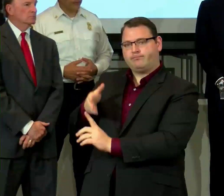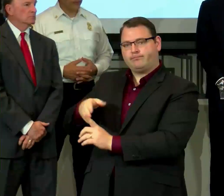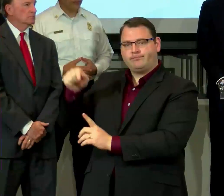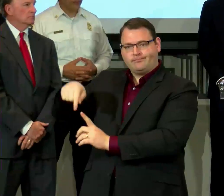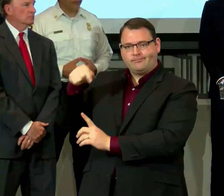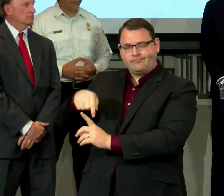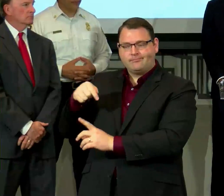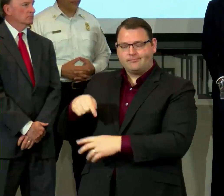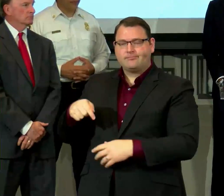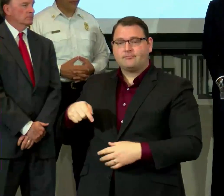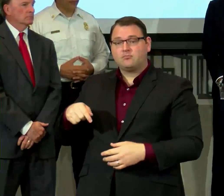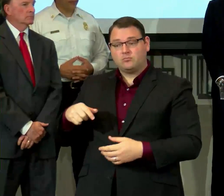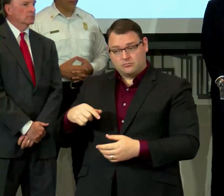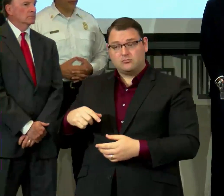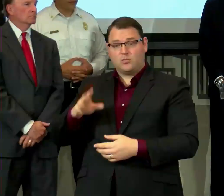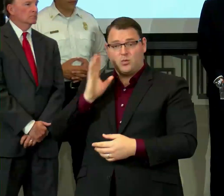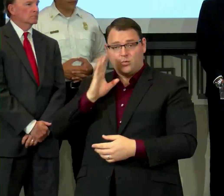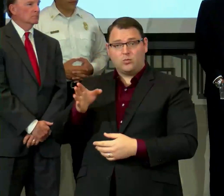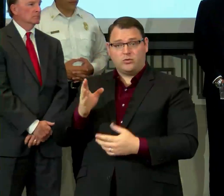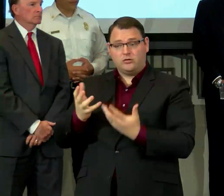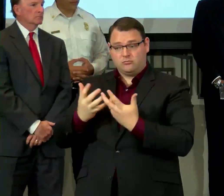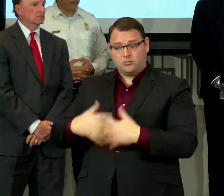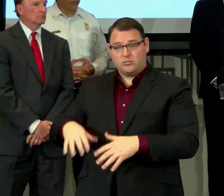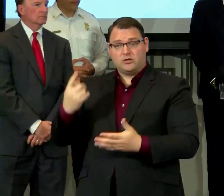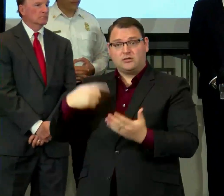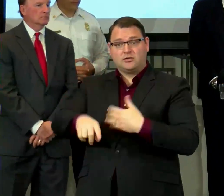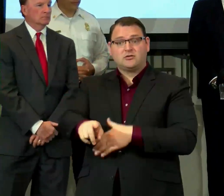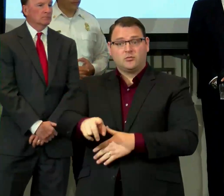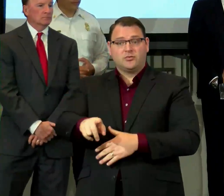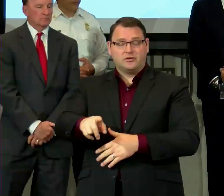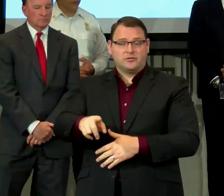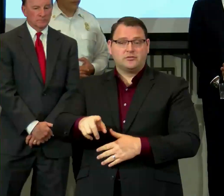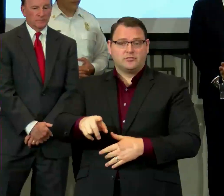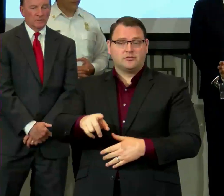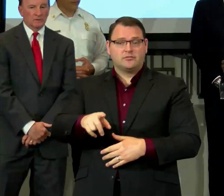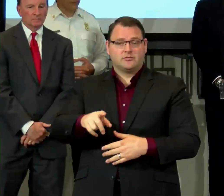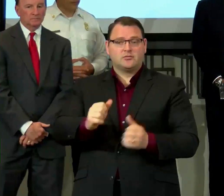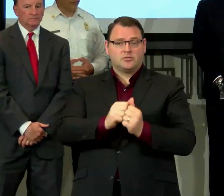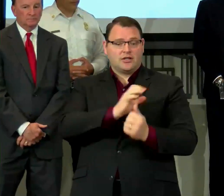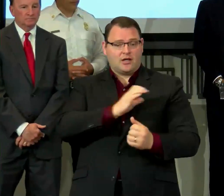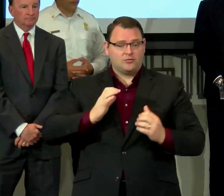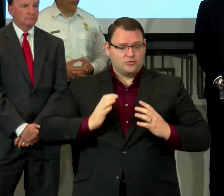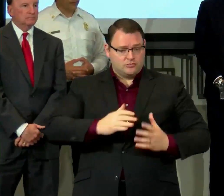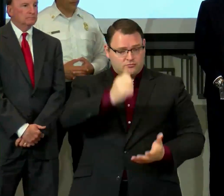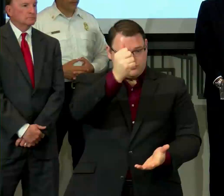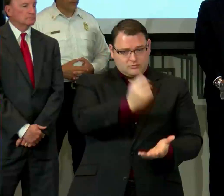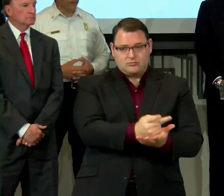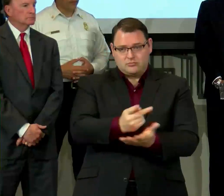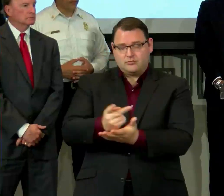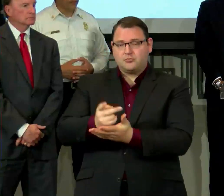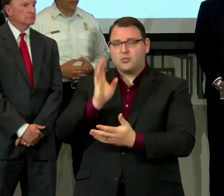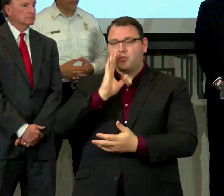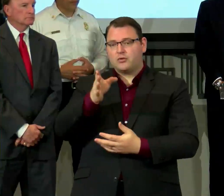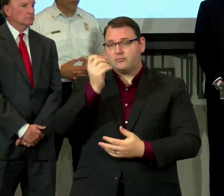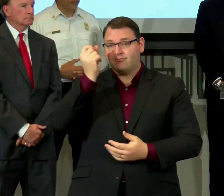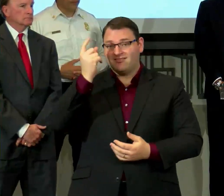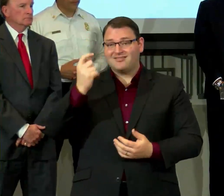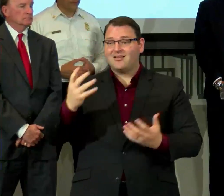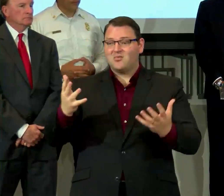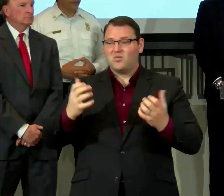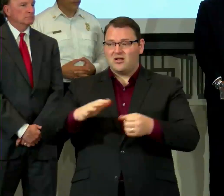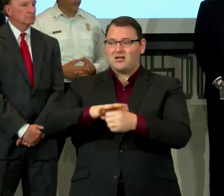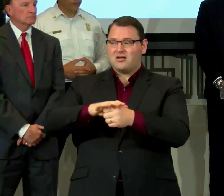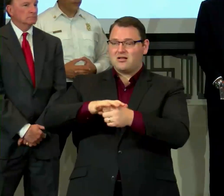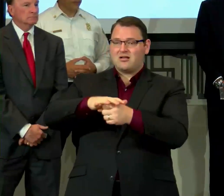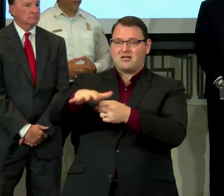we'll codify that next week with members of City Council. So we want to pull together enough inventory